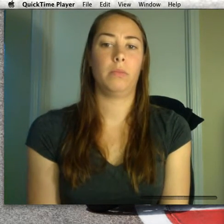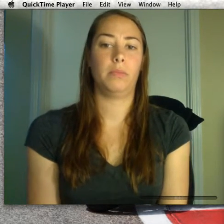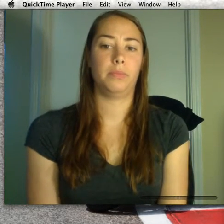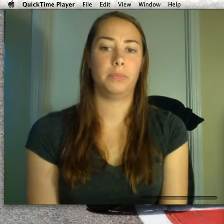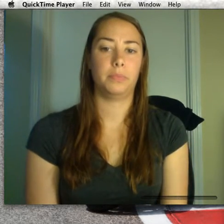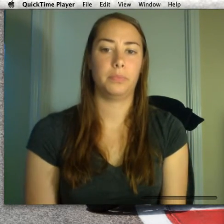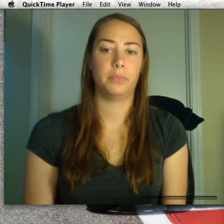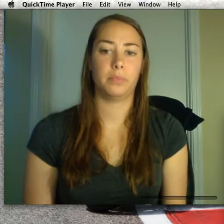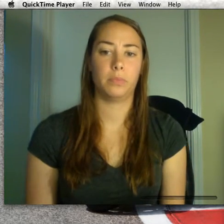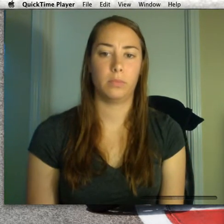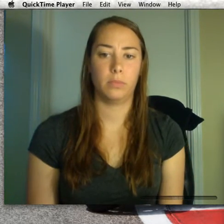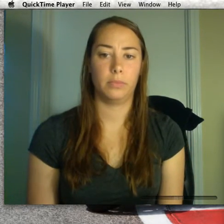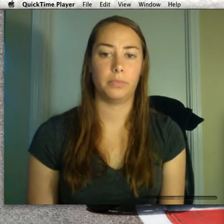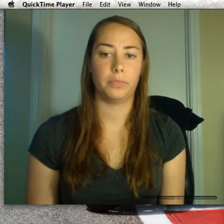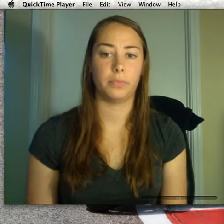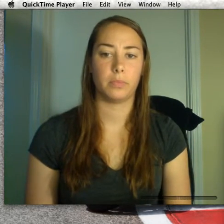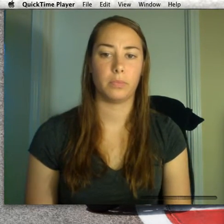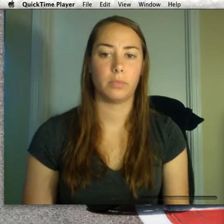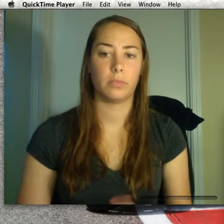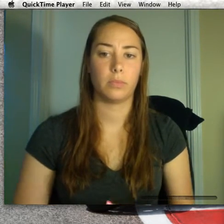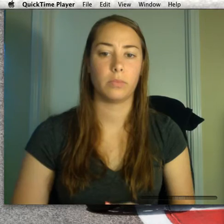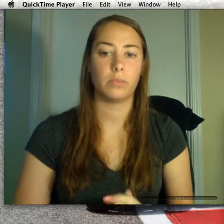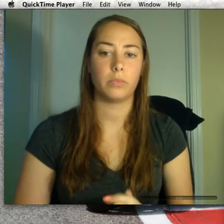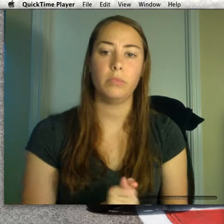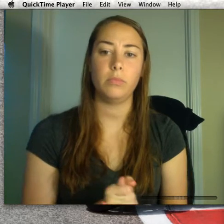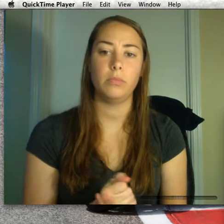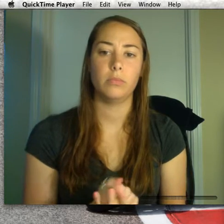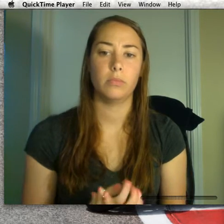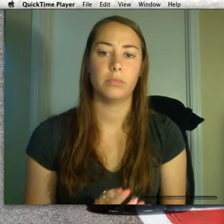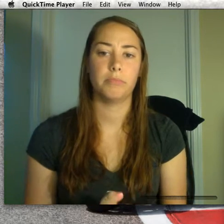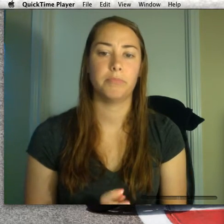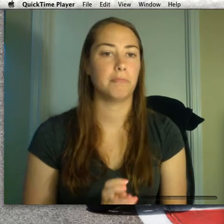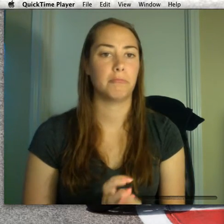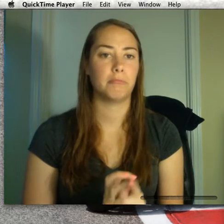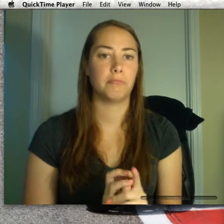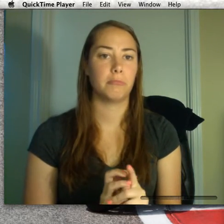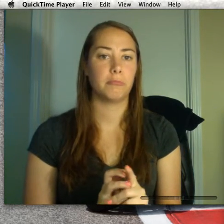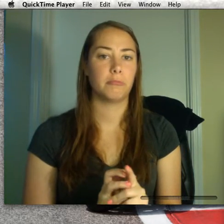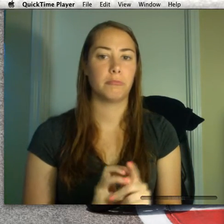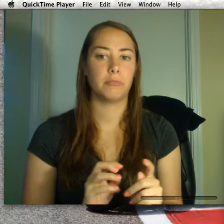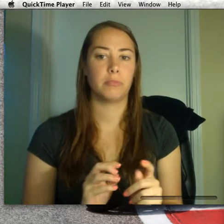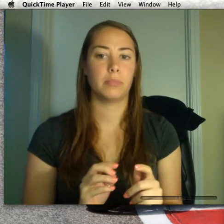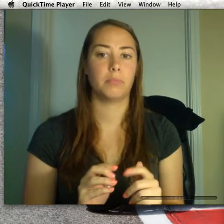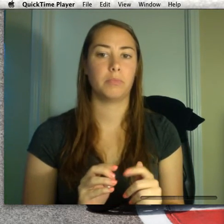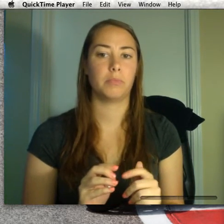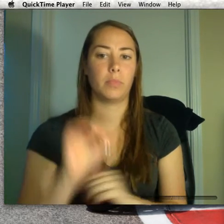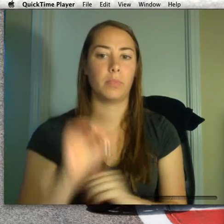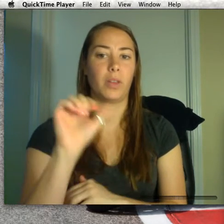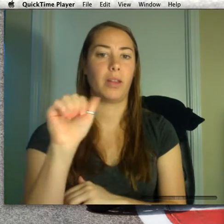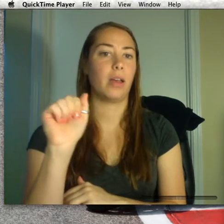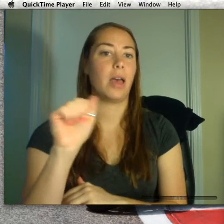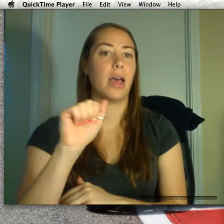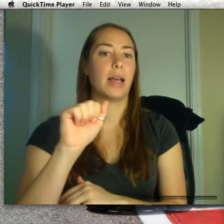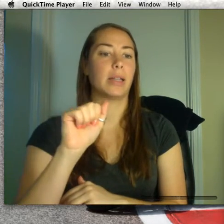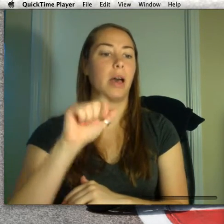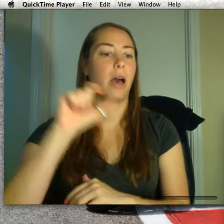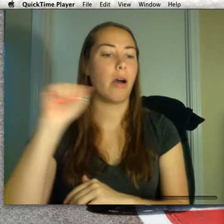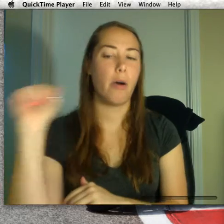get sick, they cannot afford to lie in the bed they make up every day. Every American deserves a health care